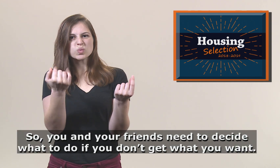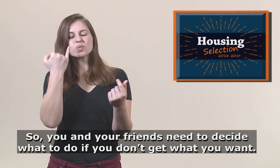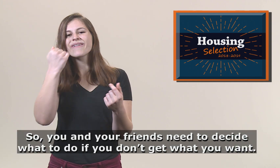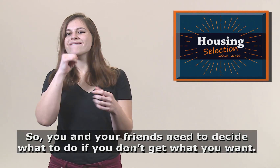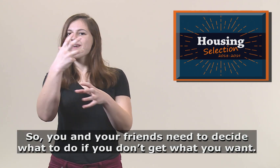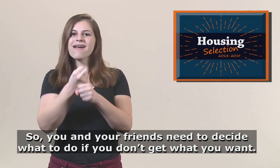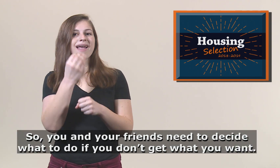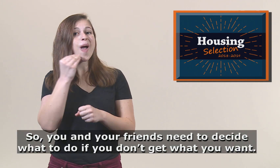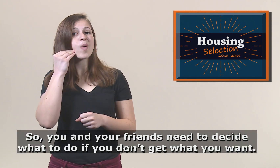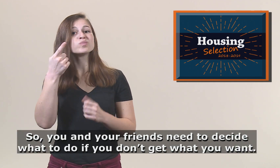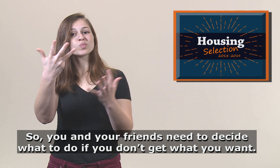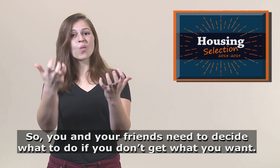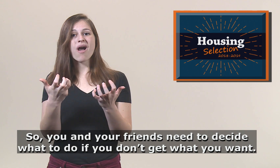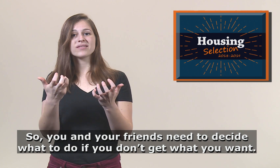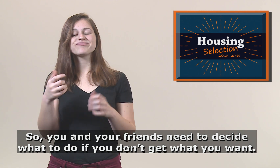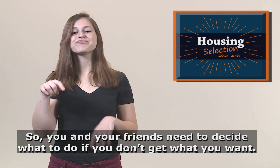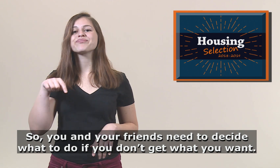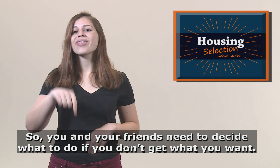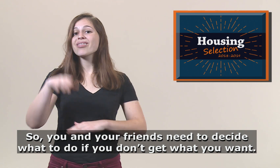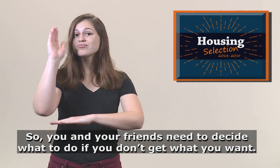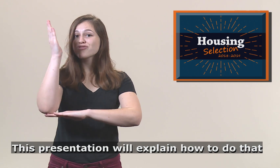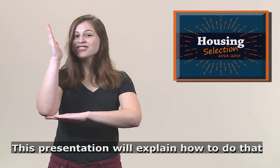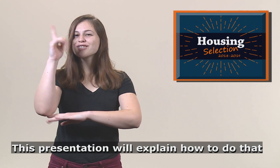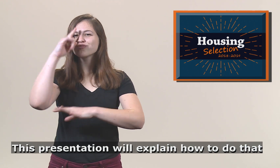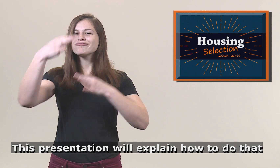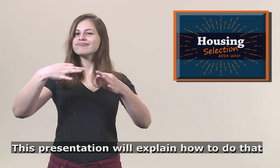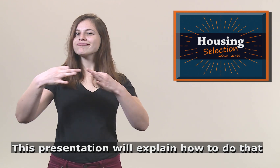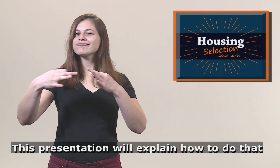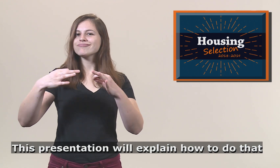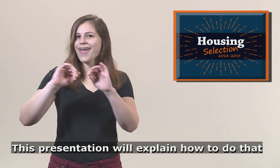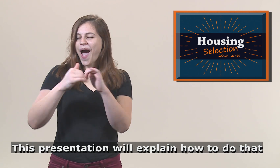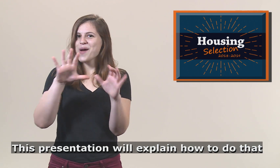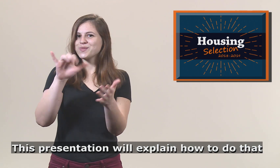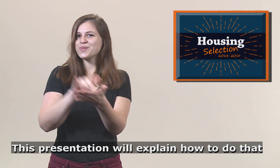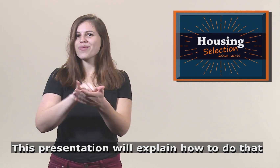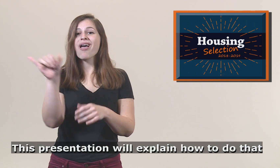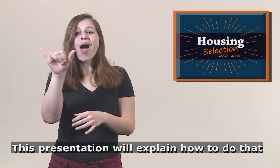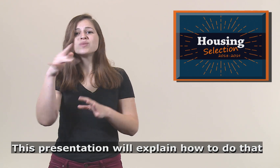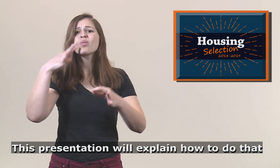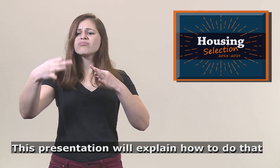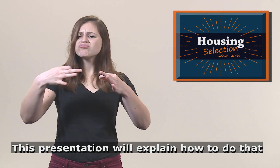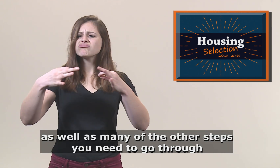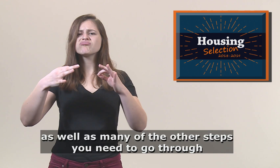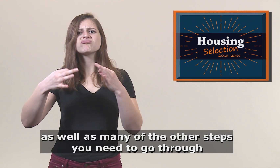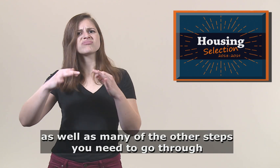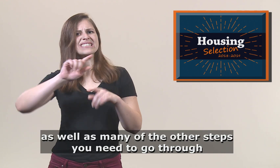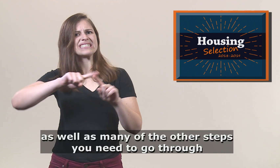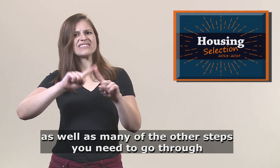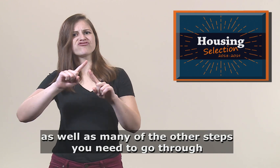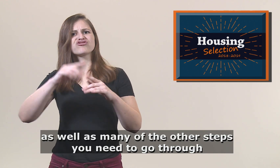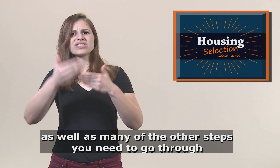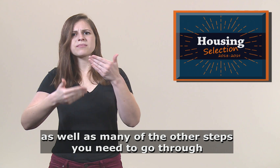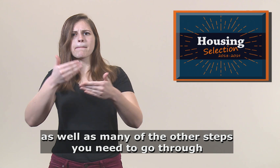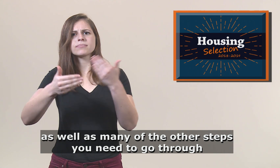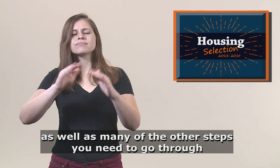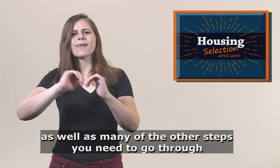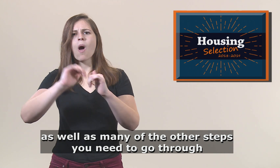what to do if you don't get what you want. This presentation will explain how to do that, as well as many other steps you need to go